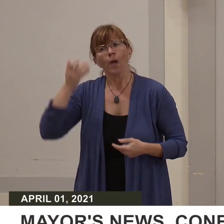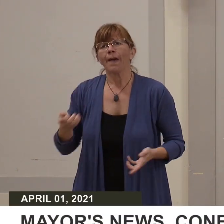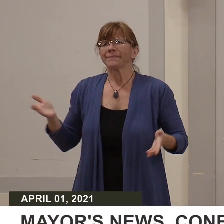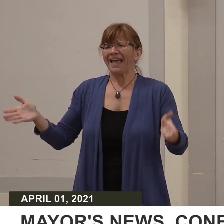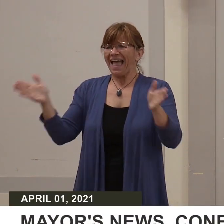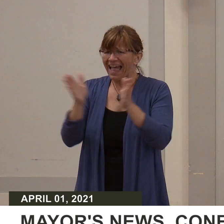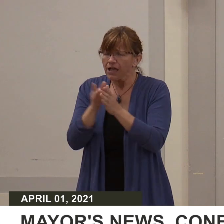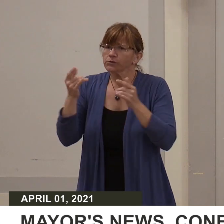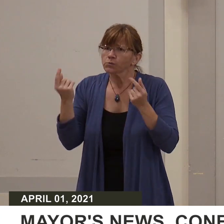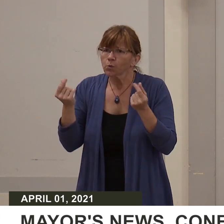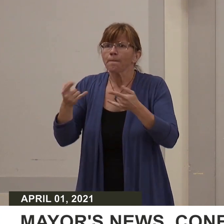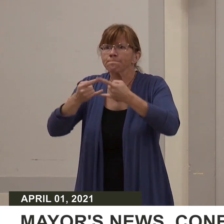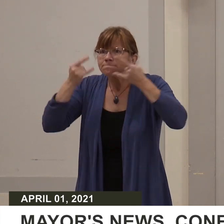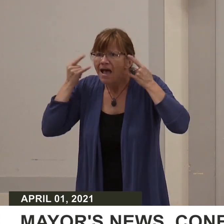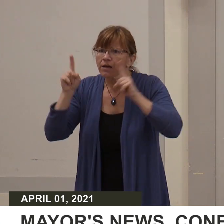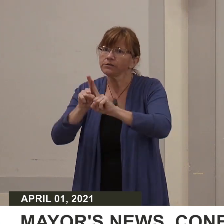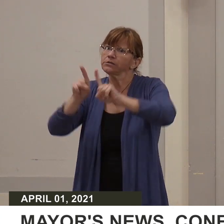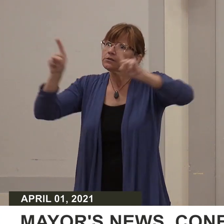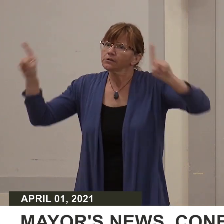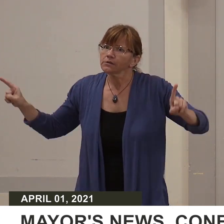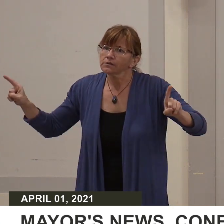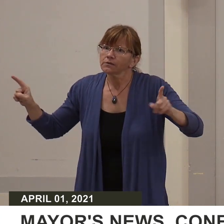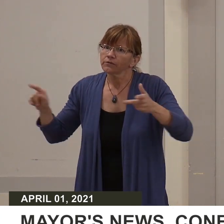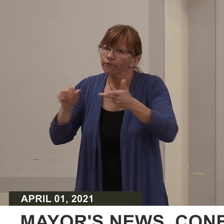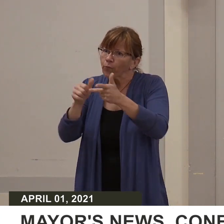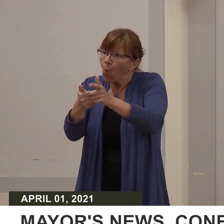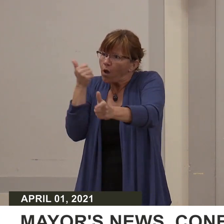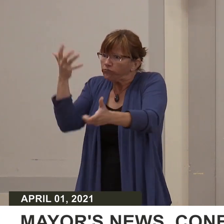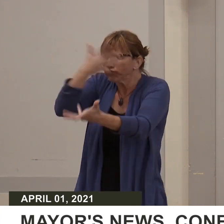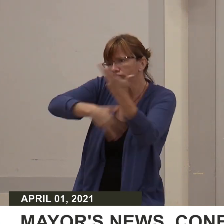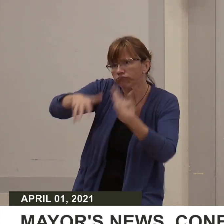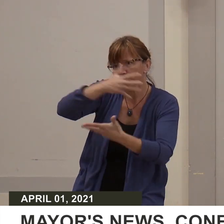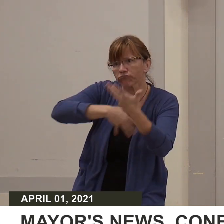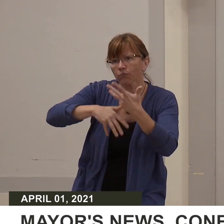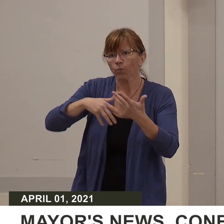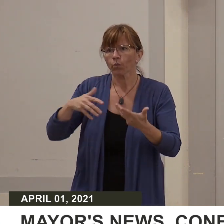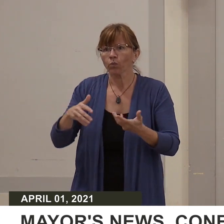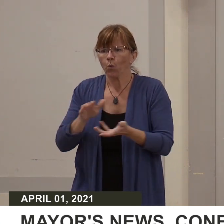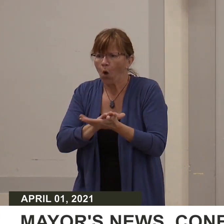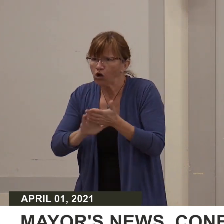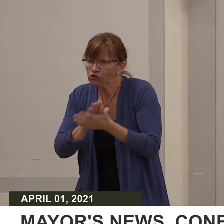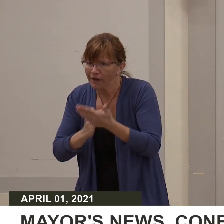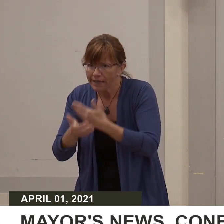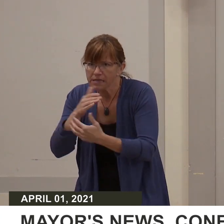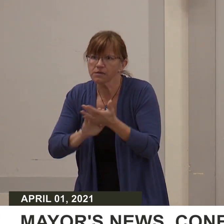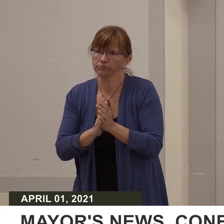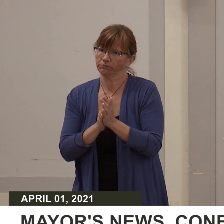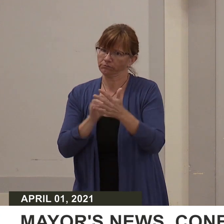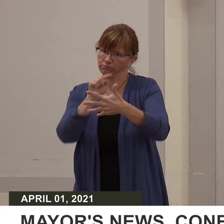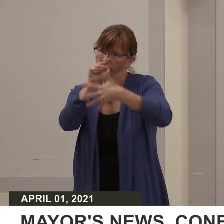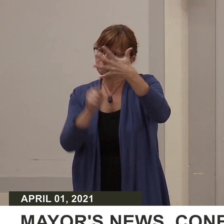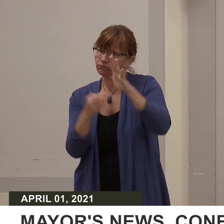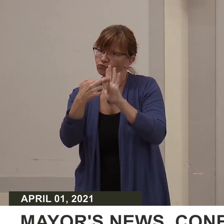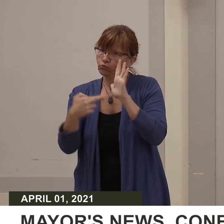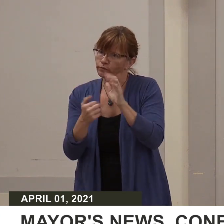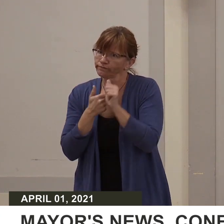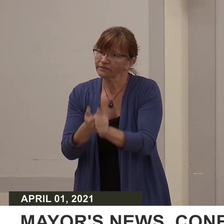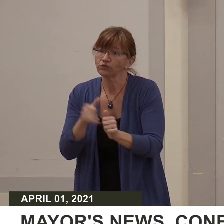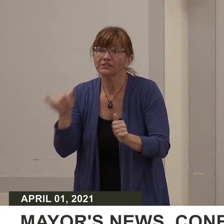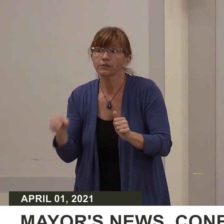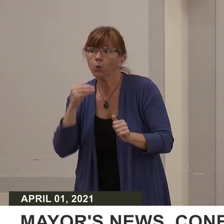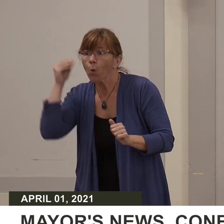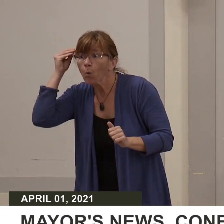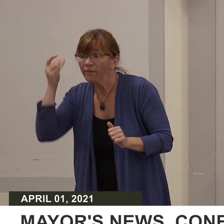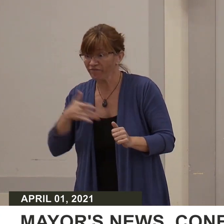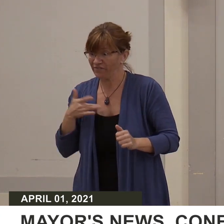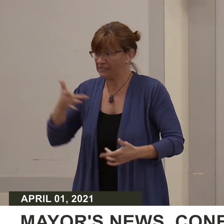large gatherings, and to wash your hands. Please stay home if you're not feeling well. Get tested if you have symptoms of COVID-19 or have been